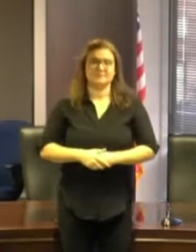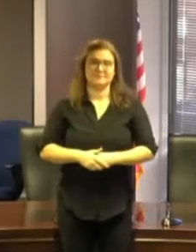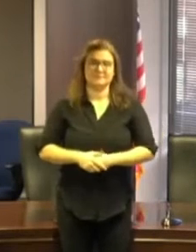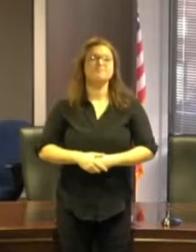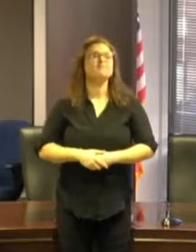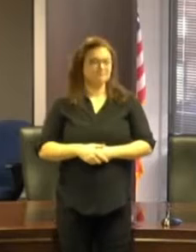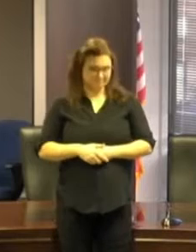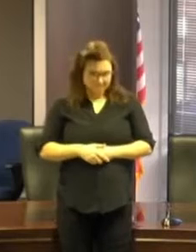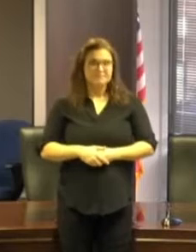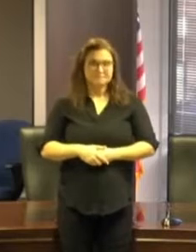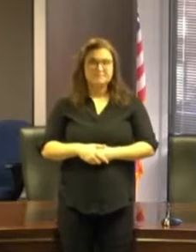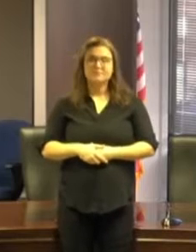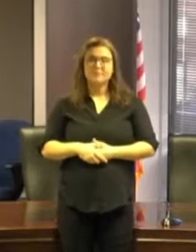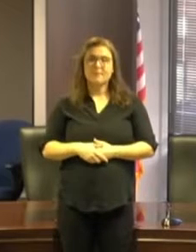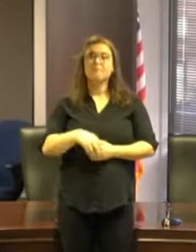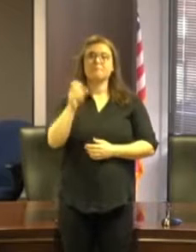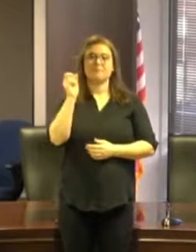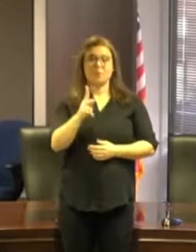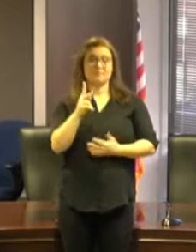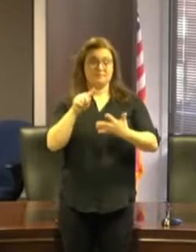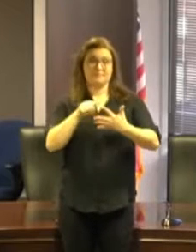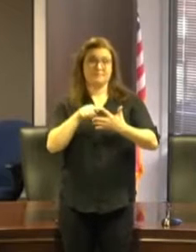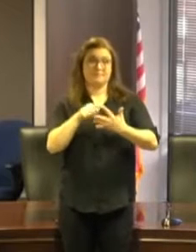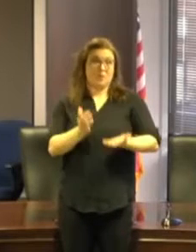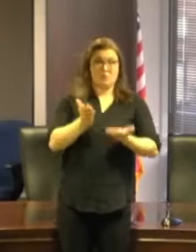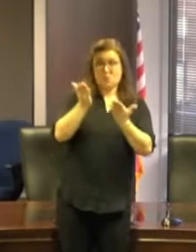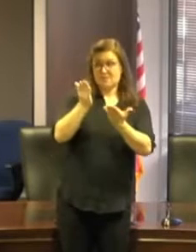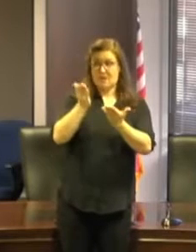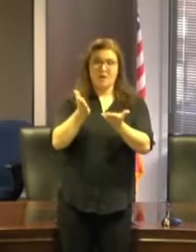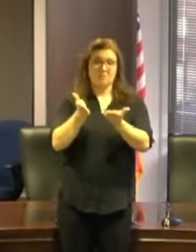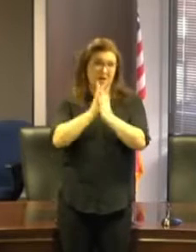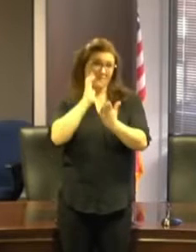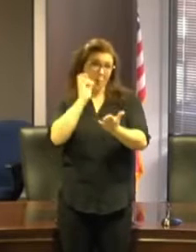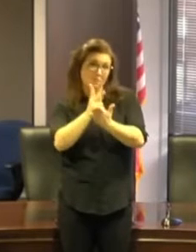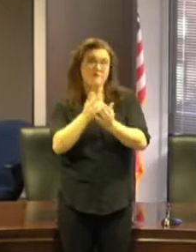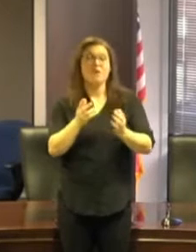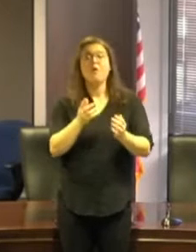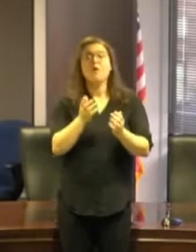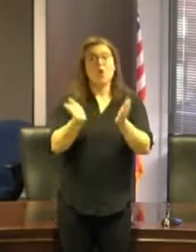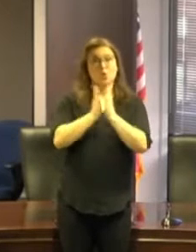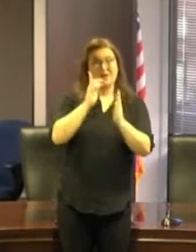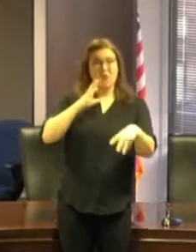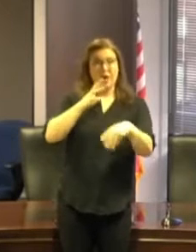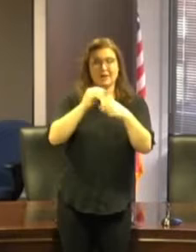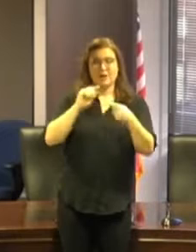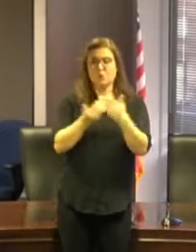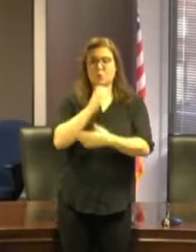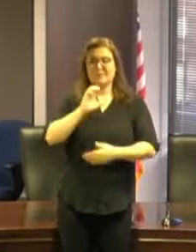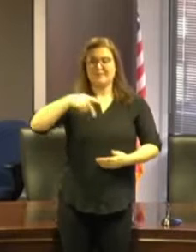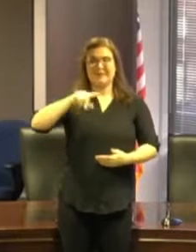Today I'm presenting for your initial approval a request to add a new CPT code. That would be code